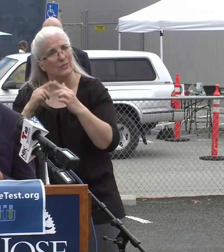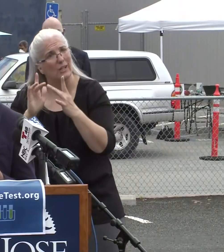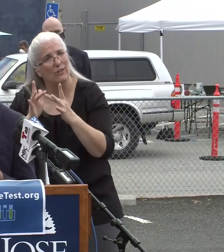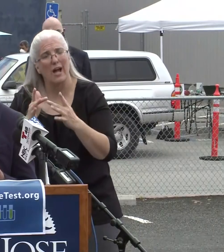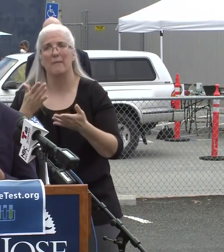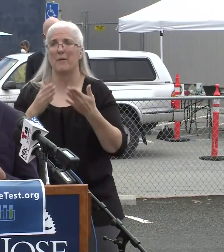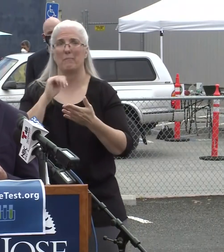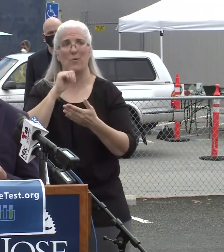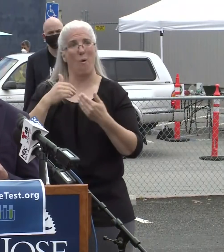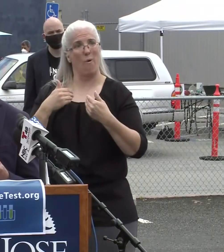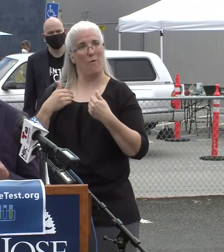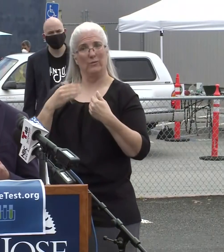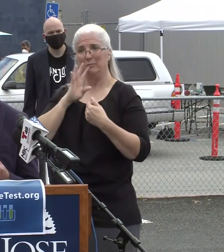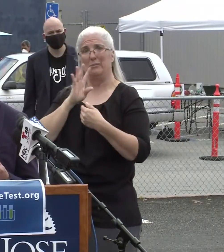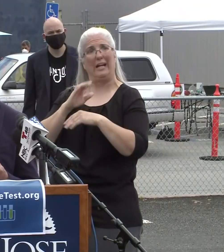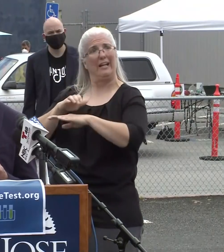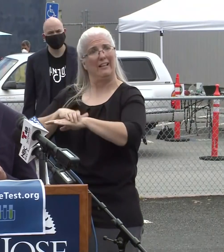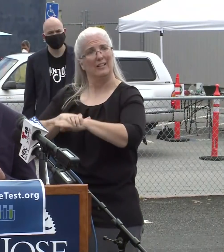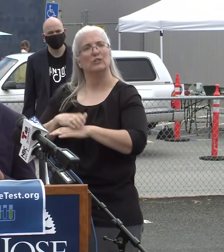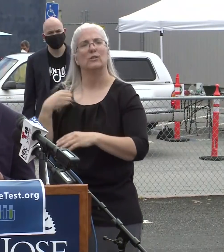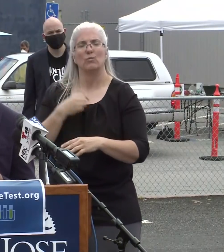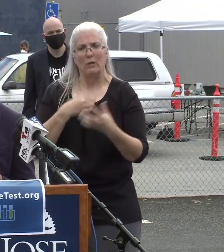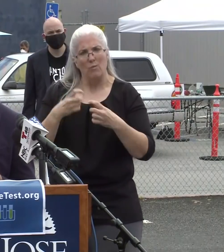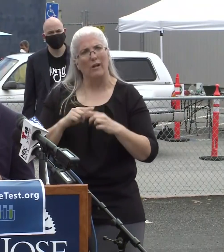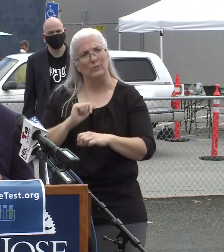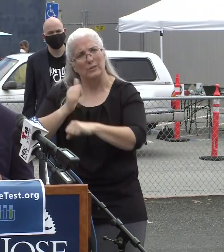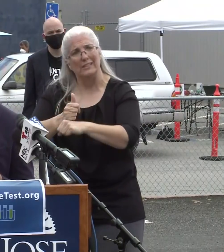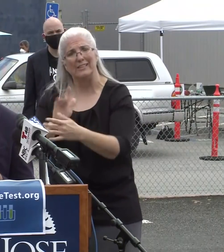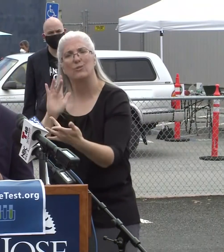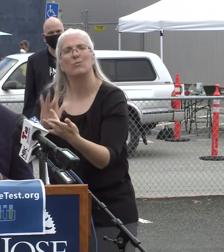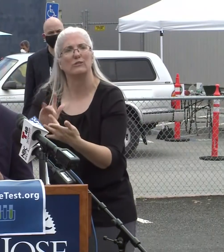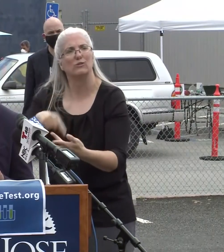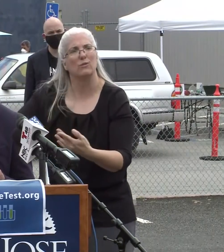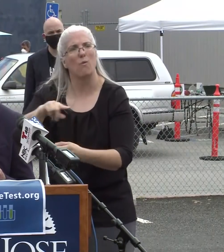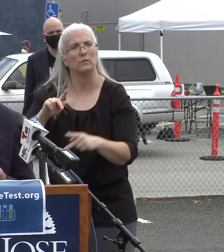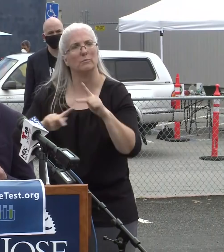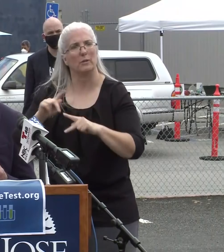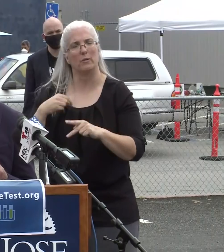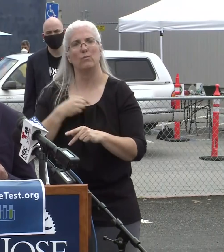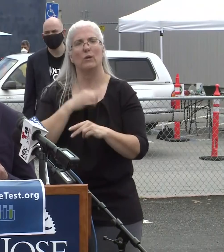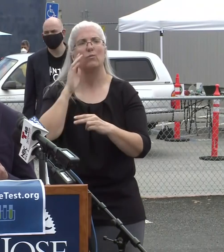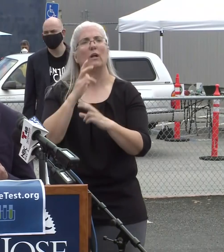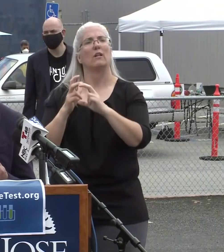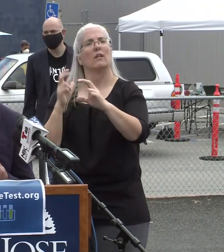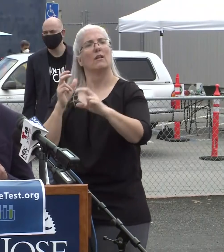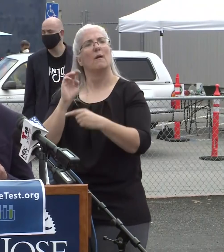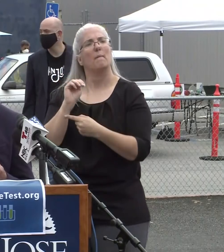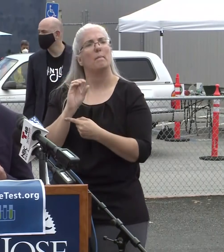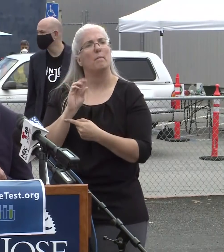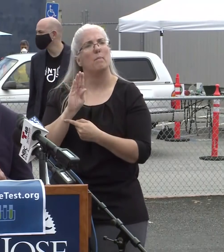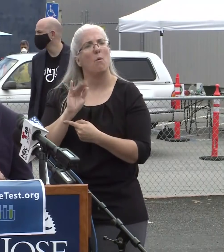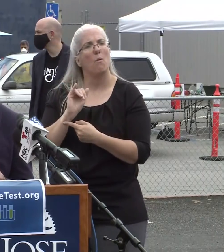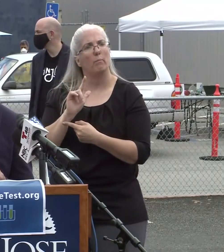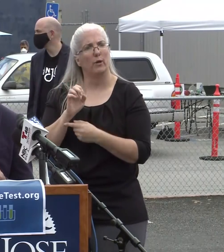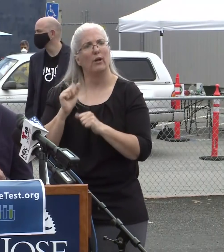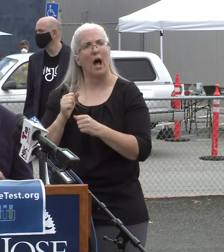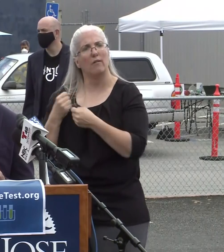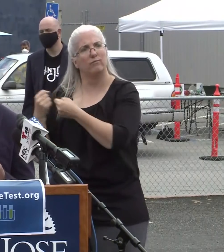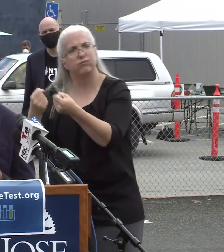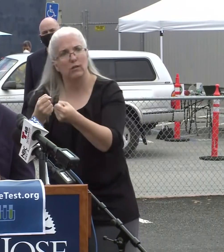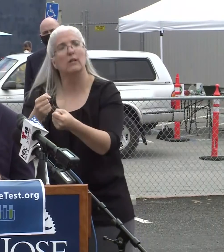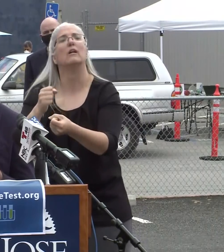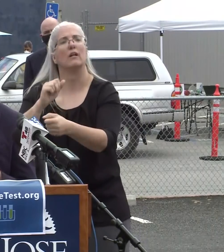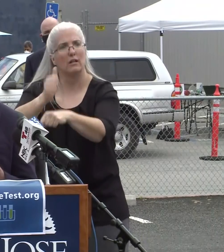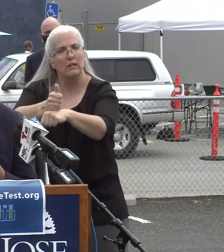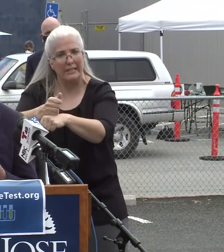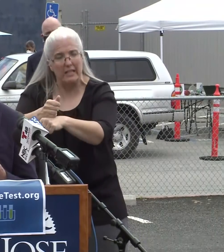in East San Jose. We will be moving a mobile unit also to places that people are shopping